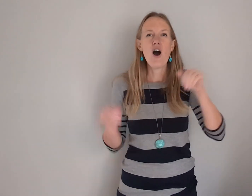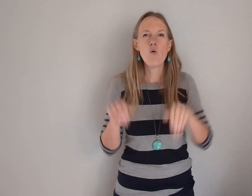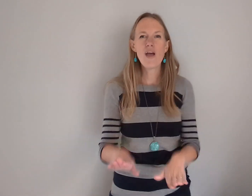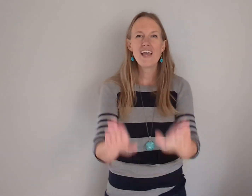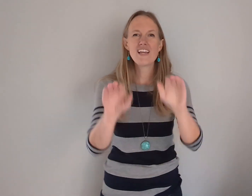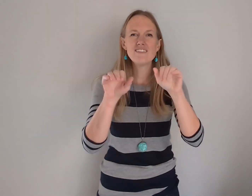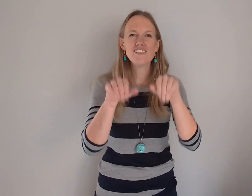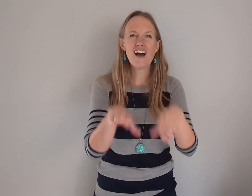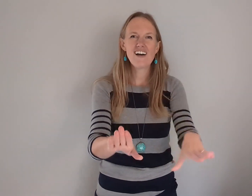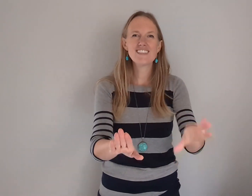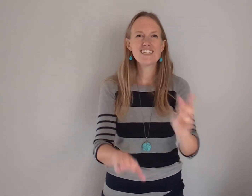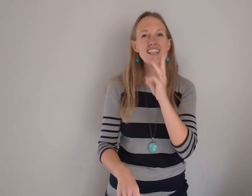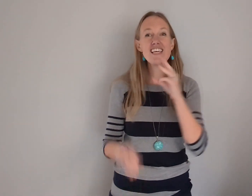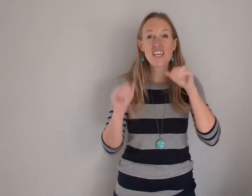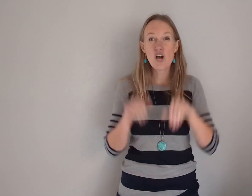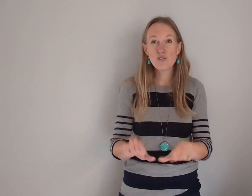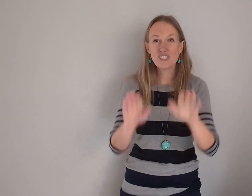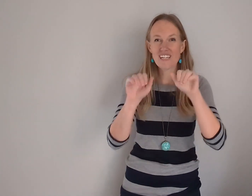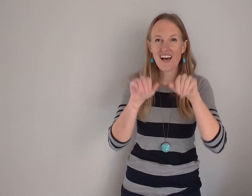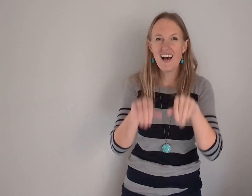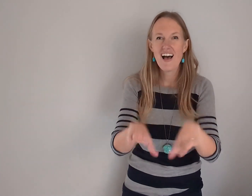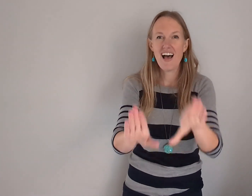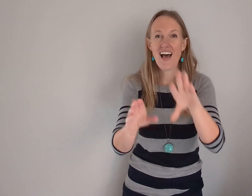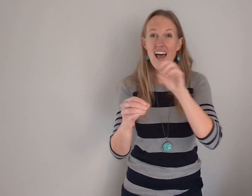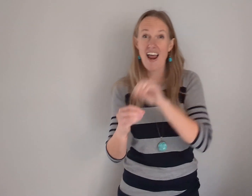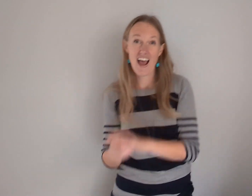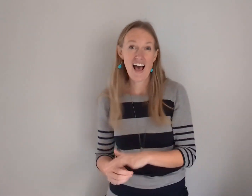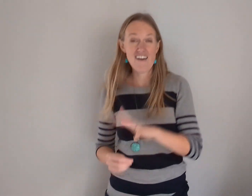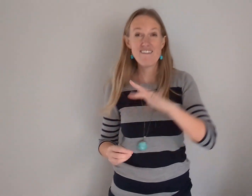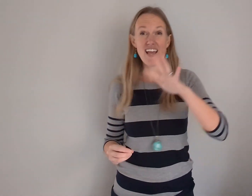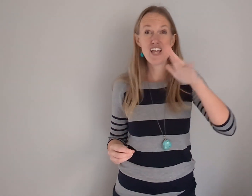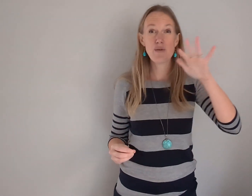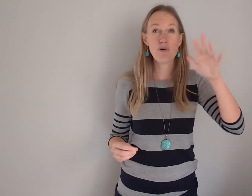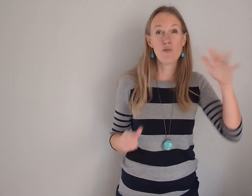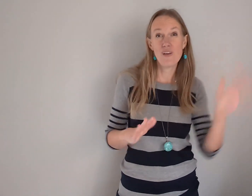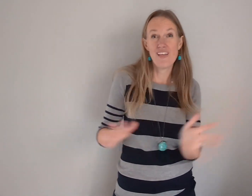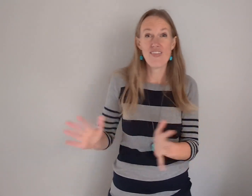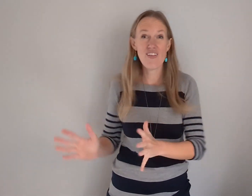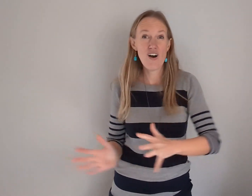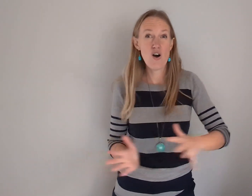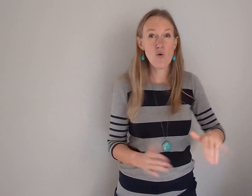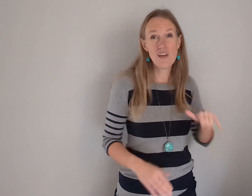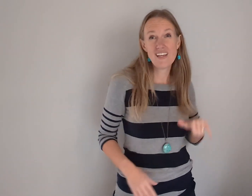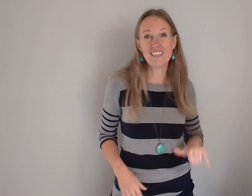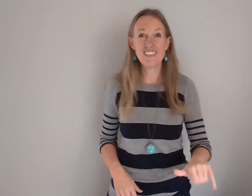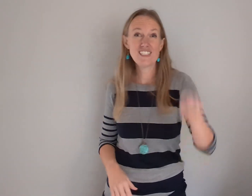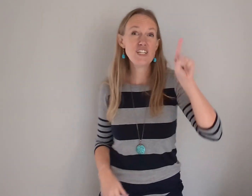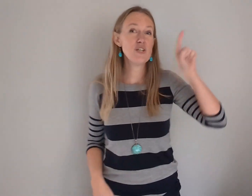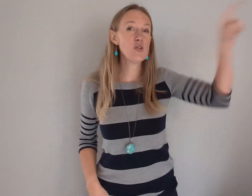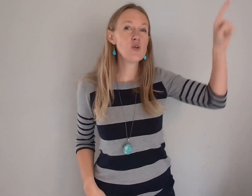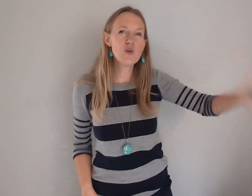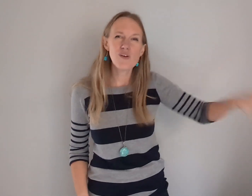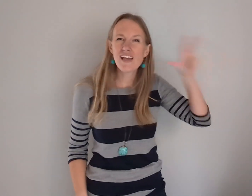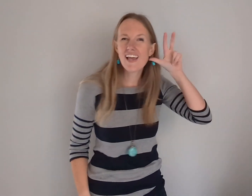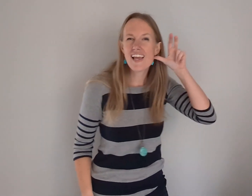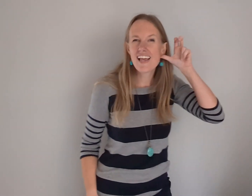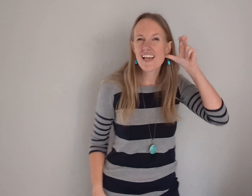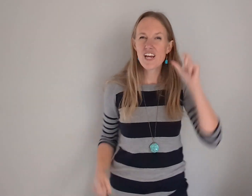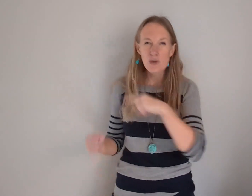a wave tossed in the ocean, a vapor in the wind. Still you hear